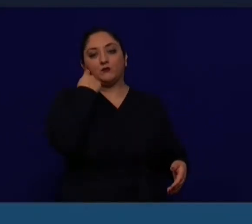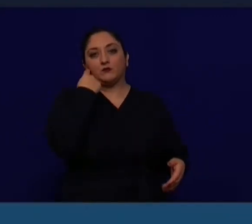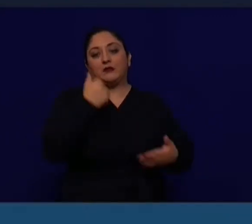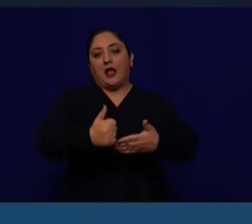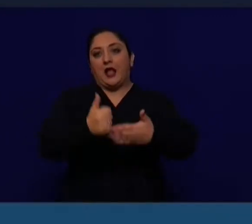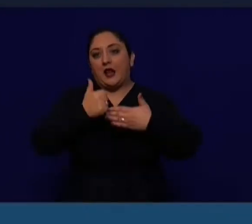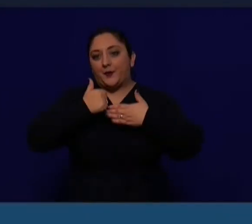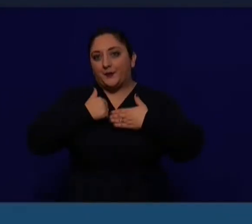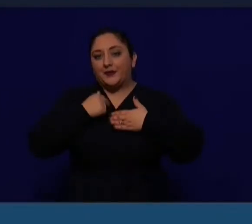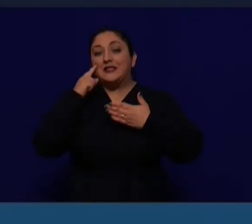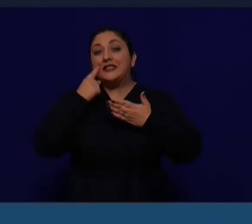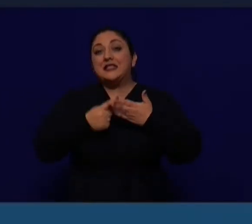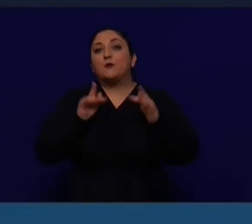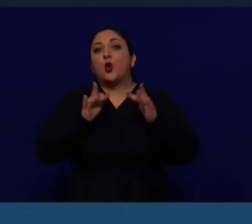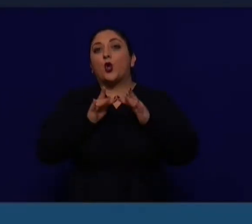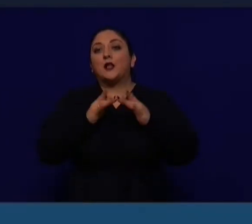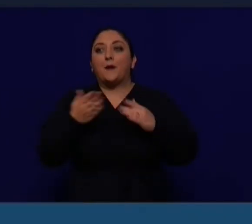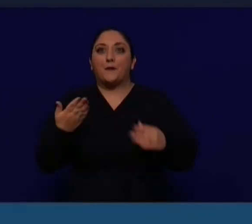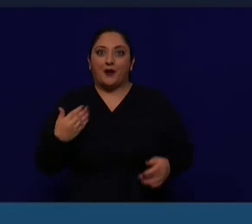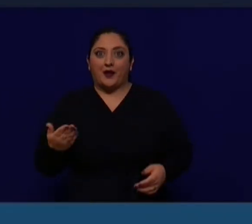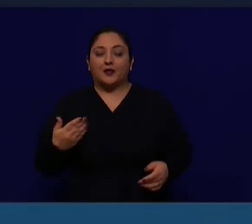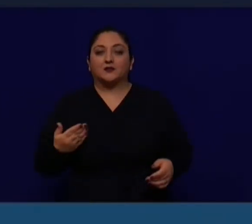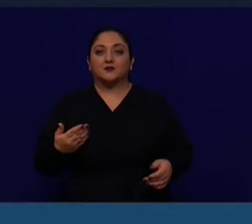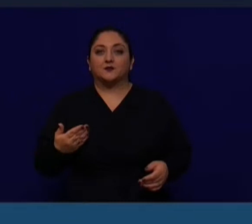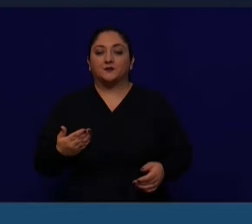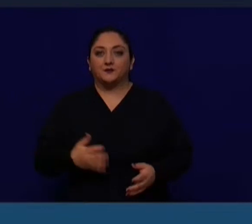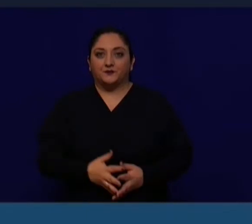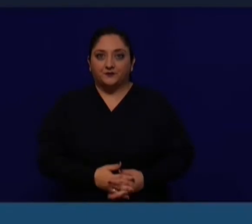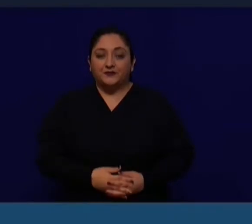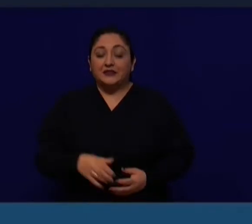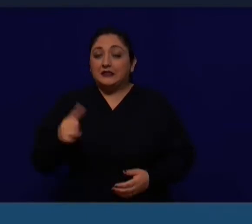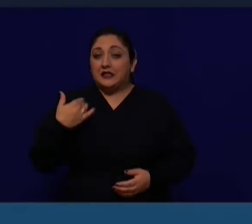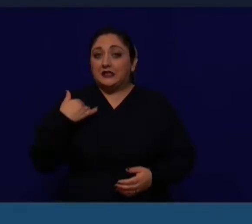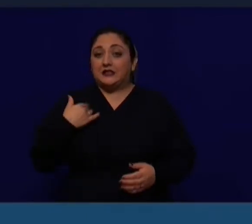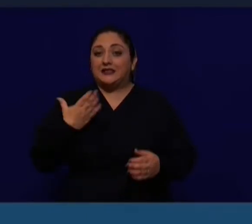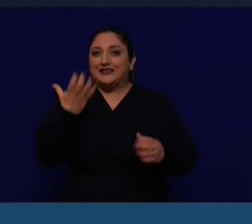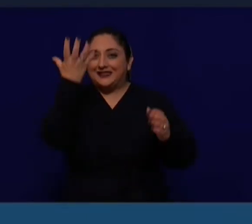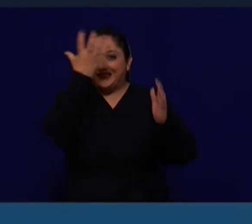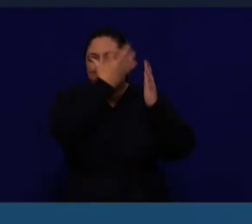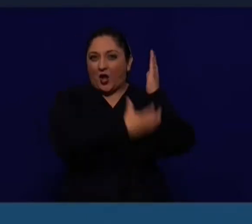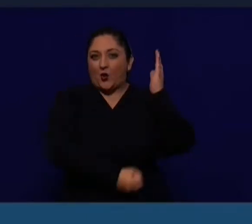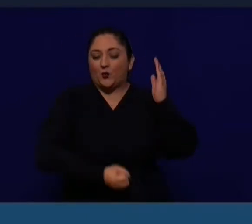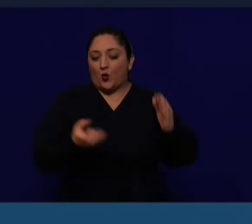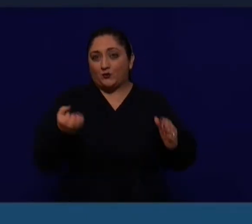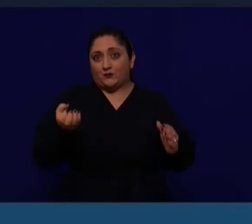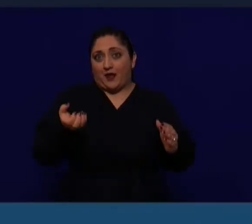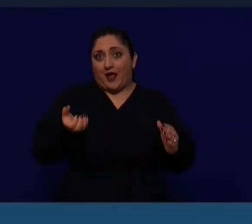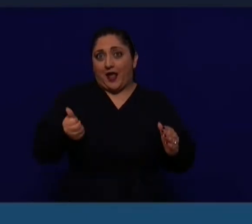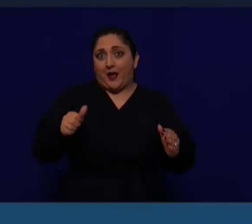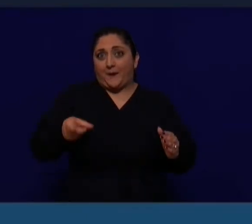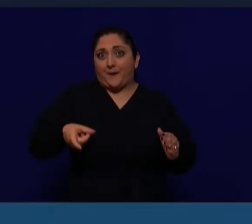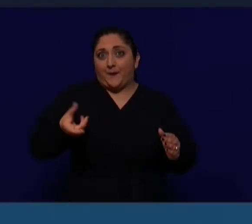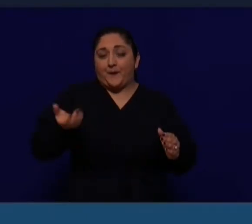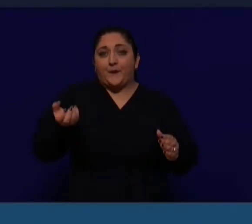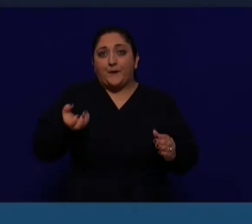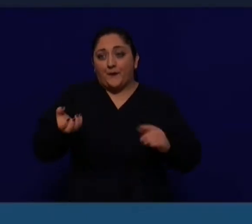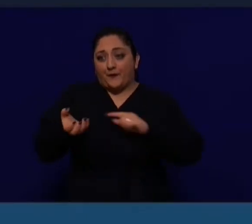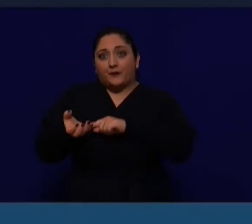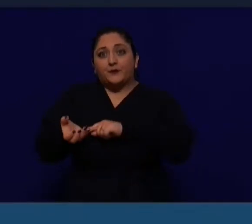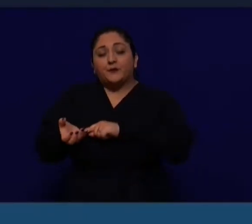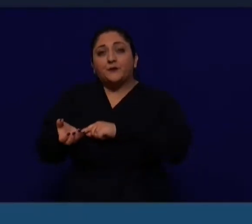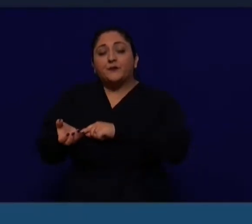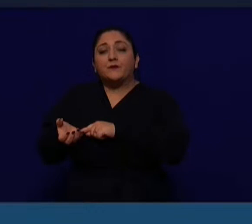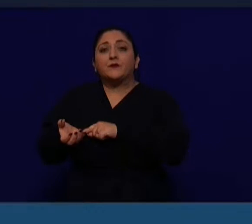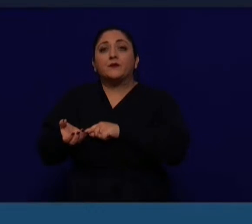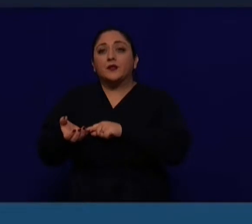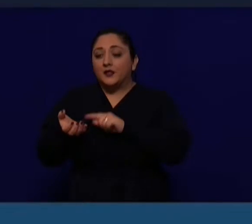li tiġi finalizzat fejn inti jekk id-downloadjajt COVID Alert Malta Contact Tracing